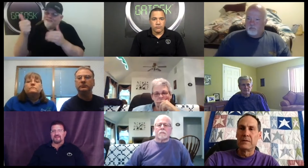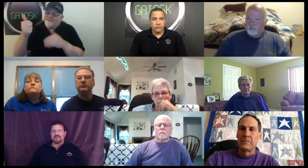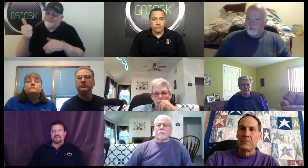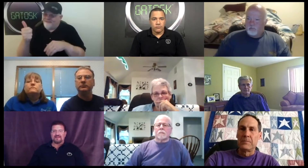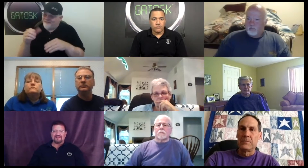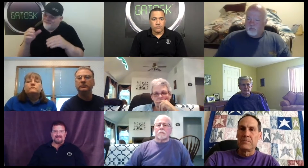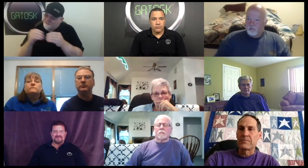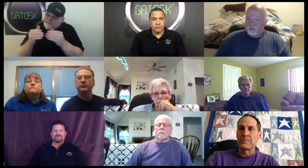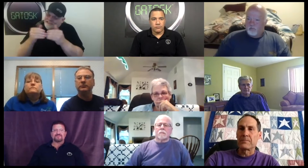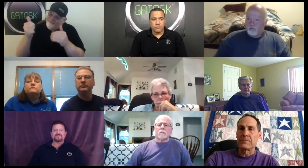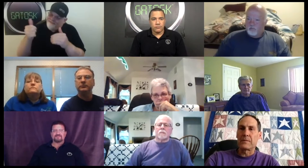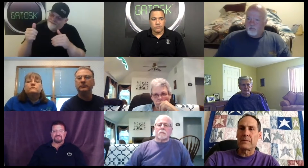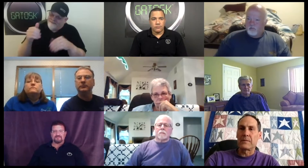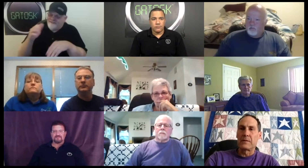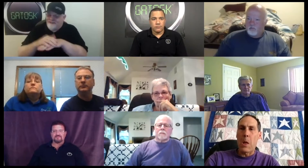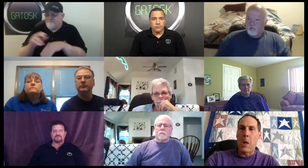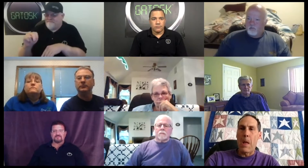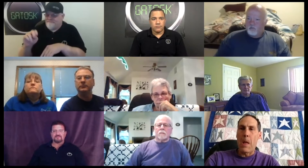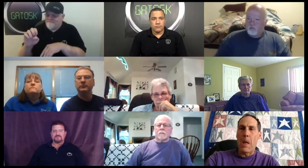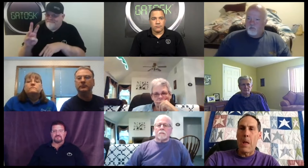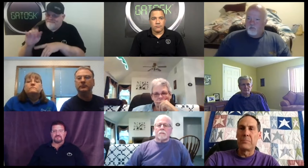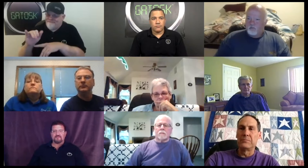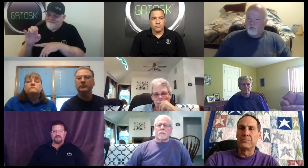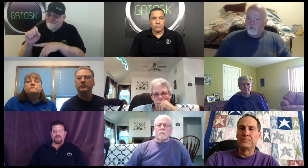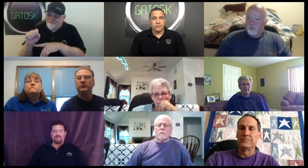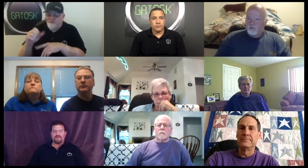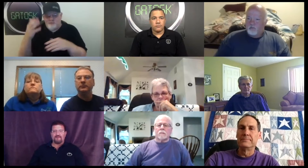make everything simpler. It needs to be more simpler